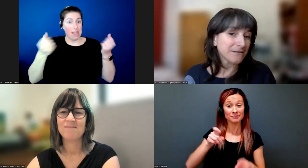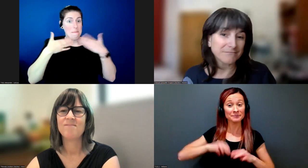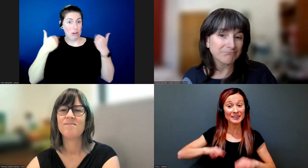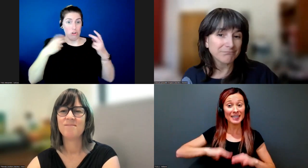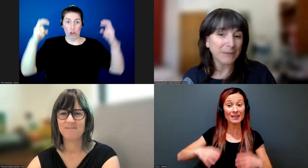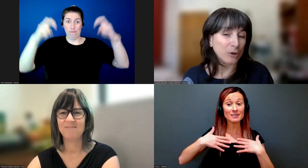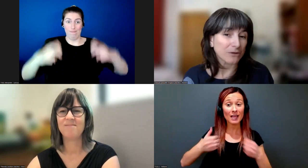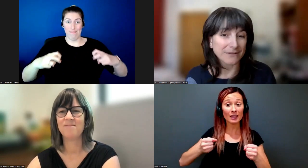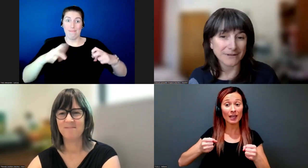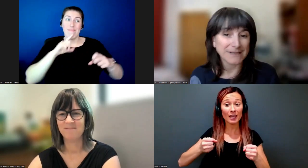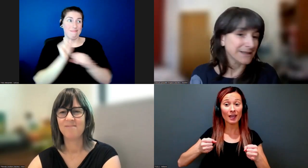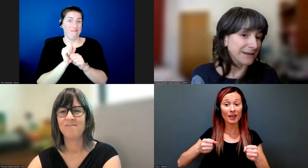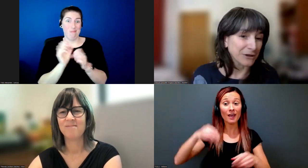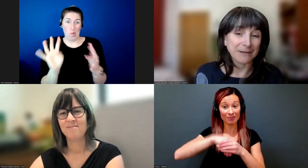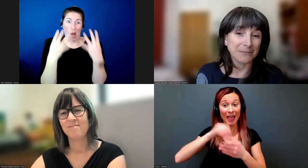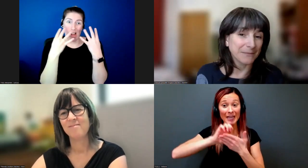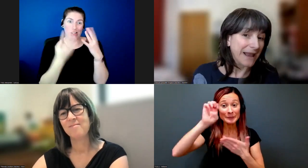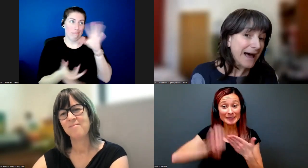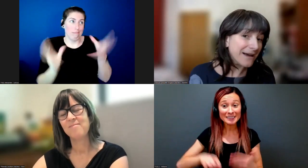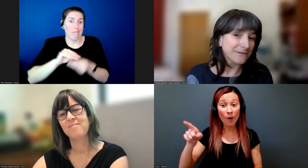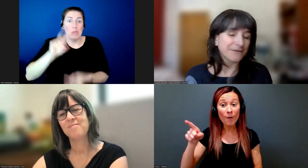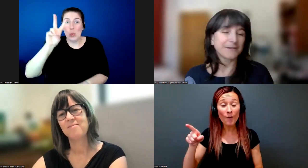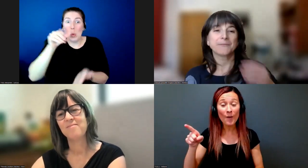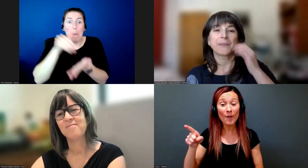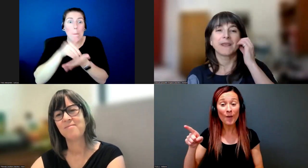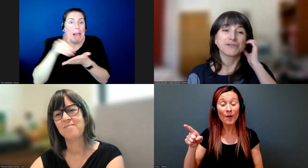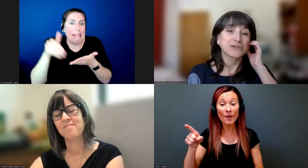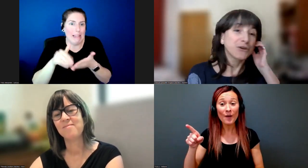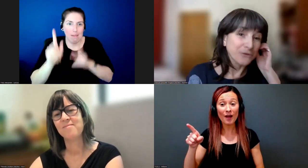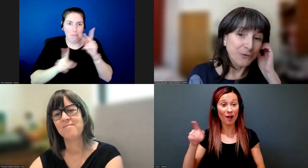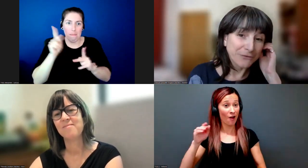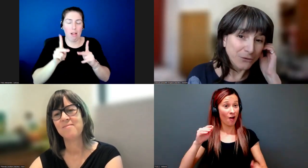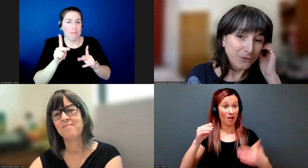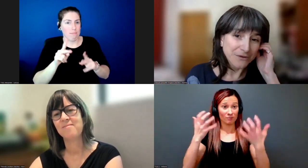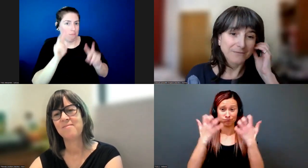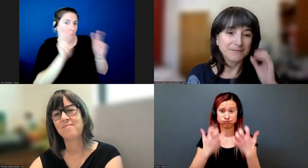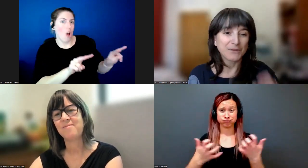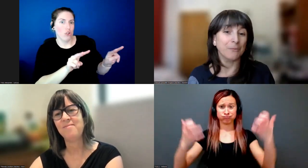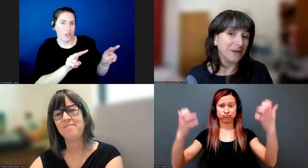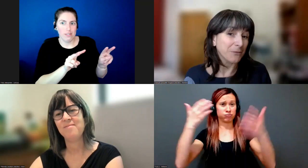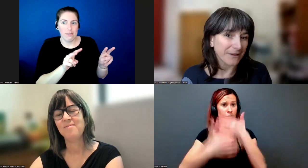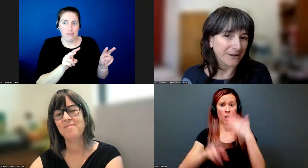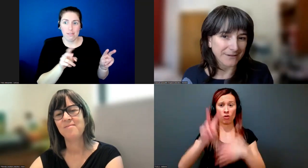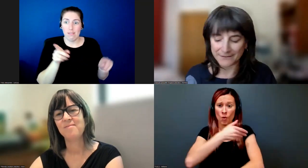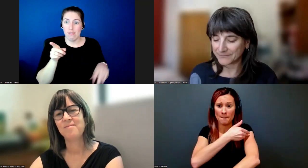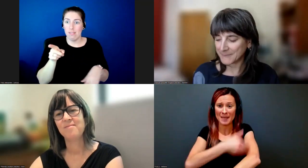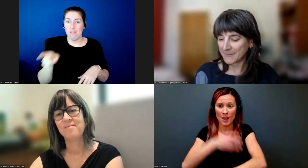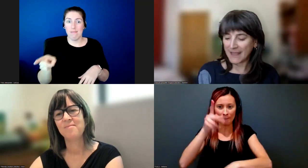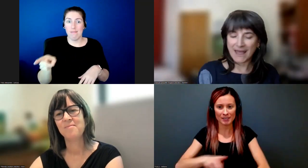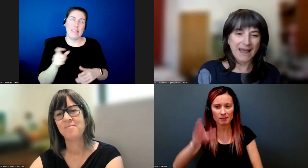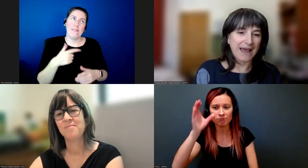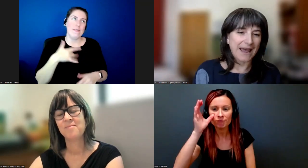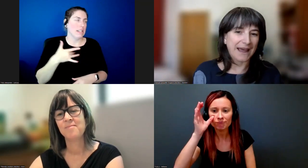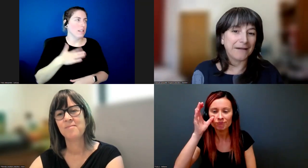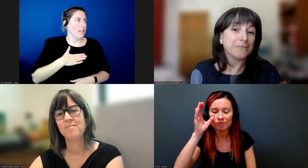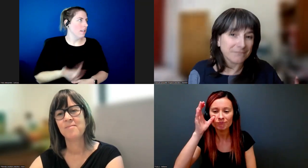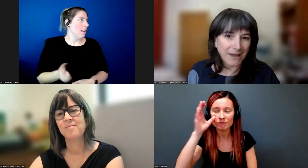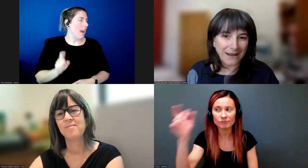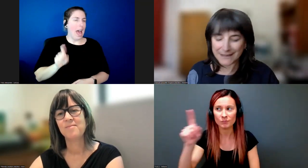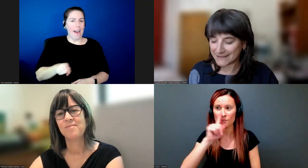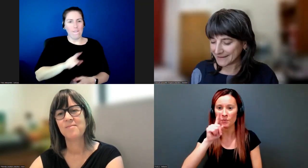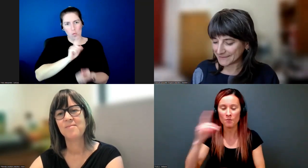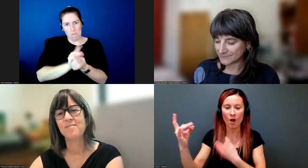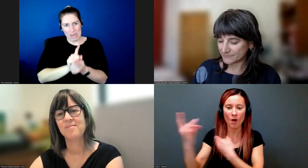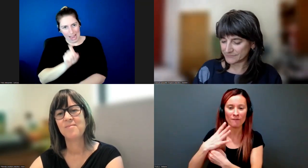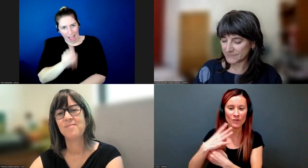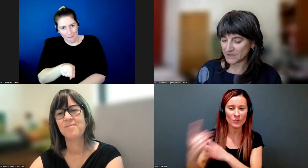million people listening to him live, he just couldn't refuse to meet with us. And he